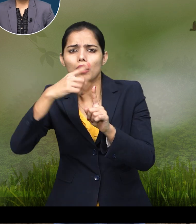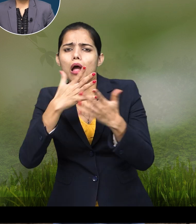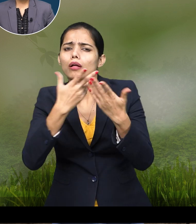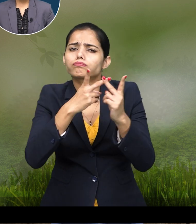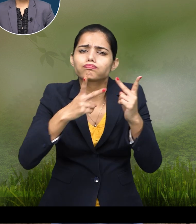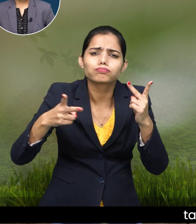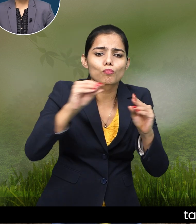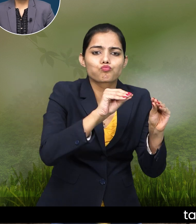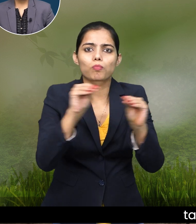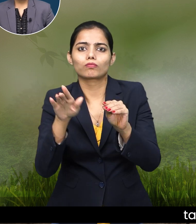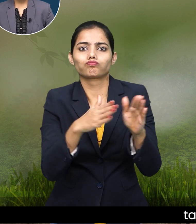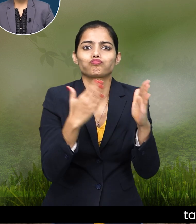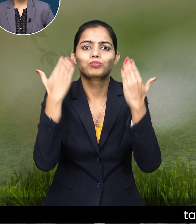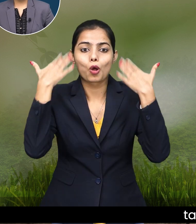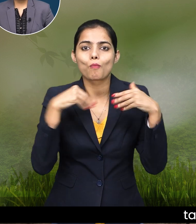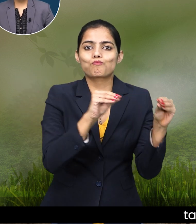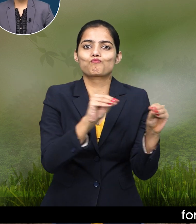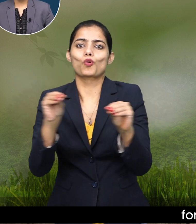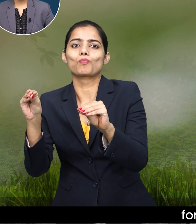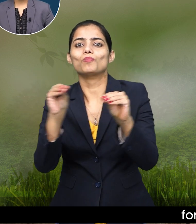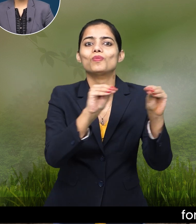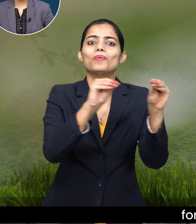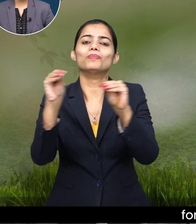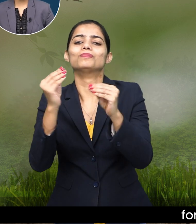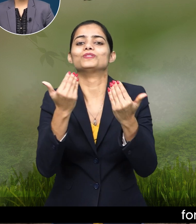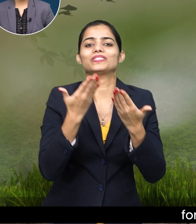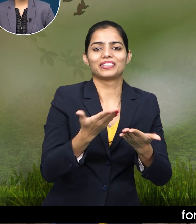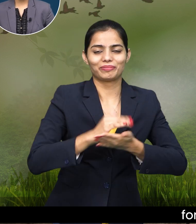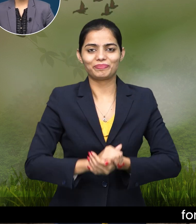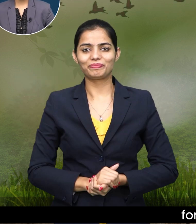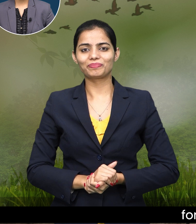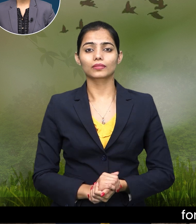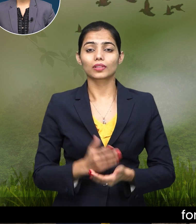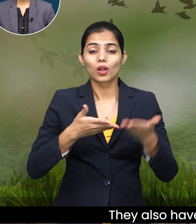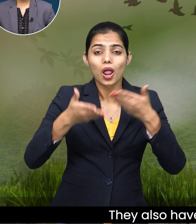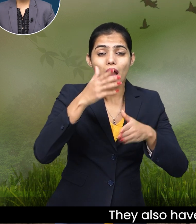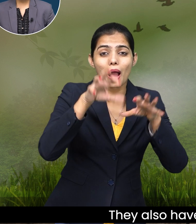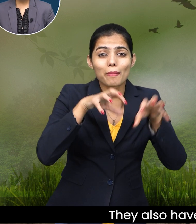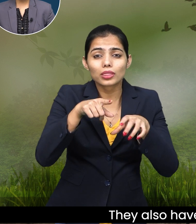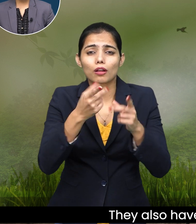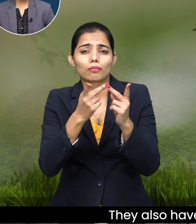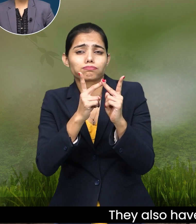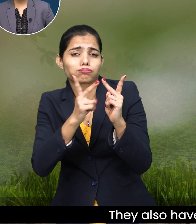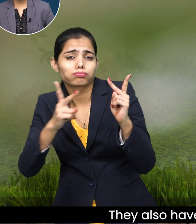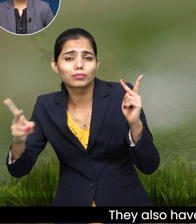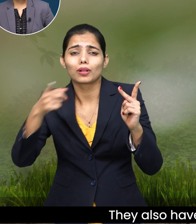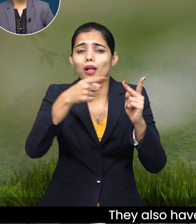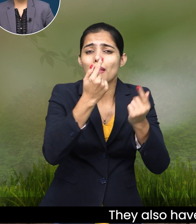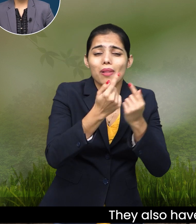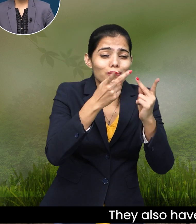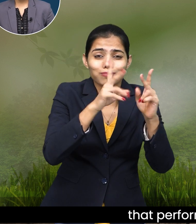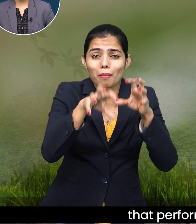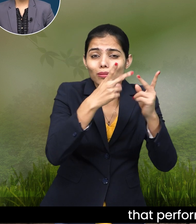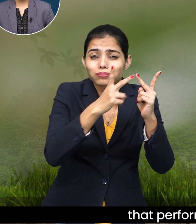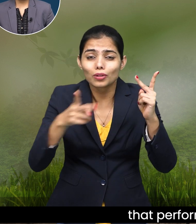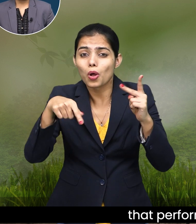torso, tail, and limbs for movement. They also have various organ